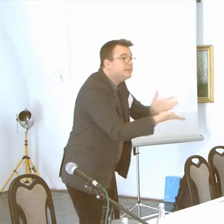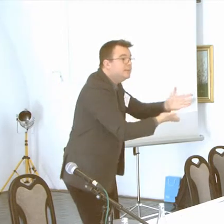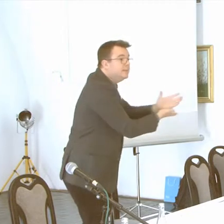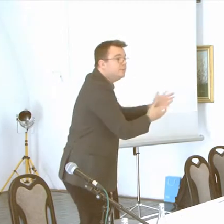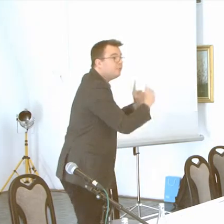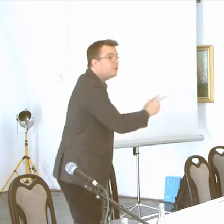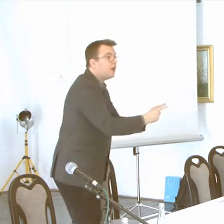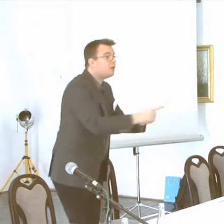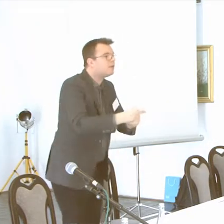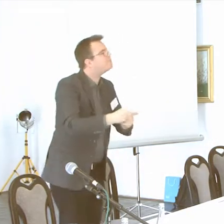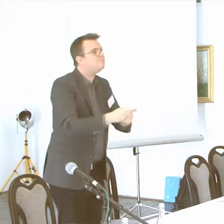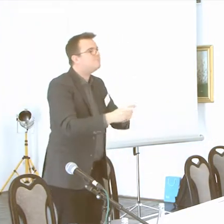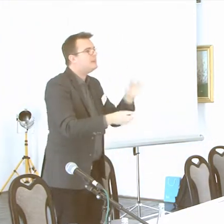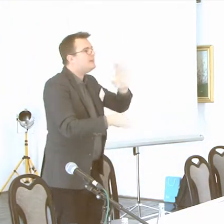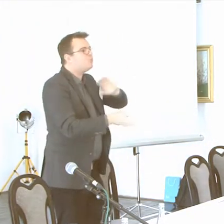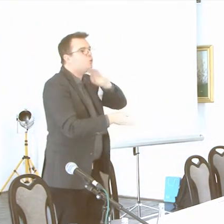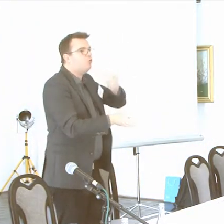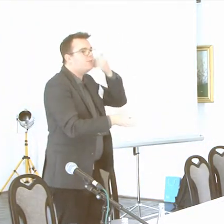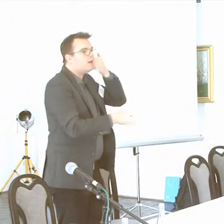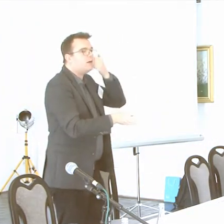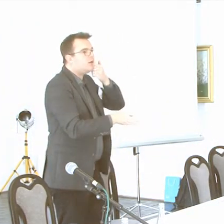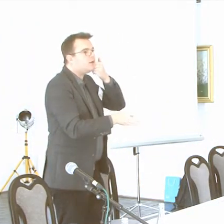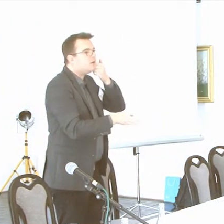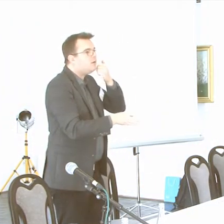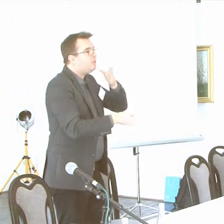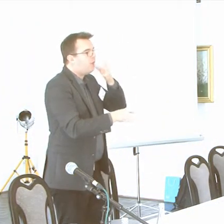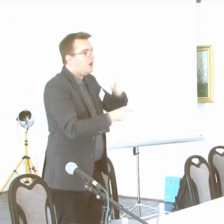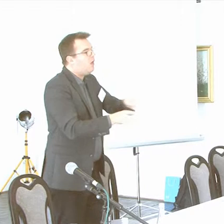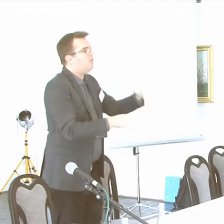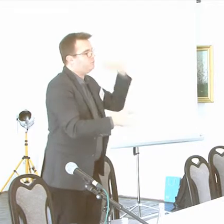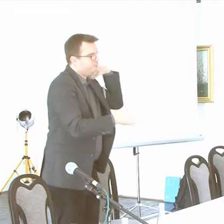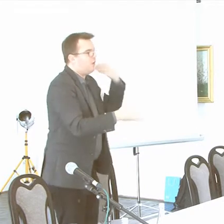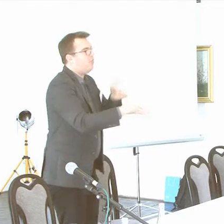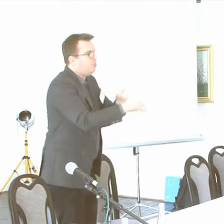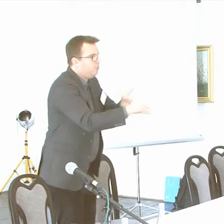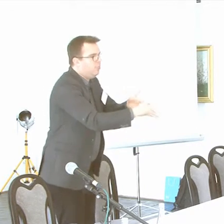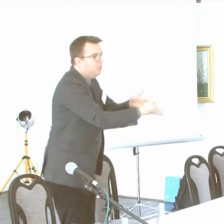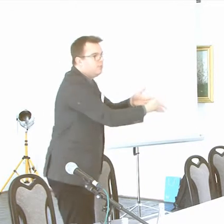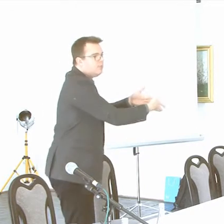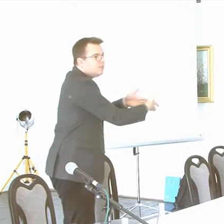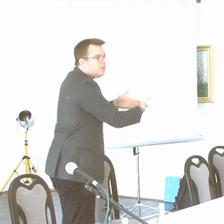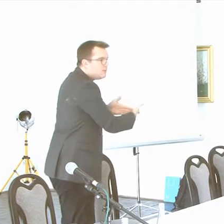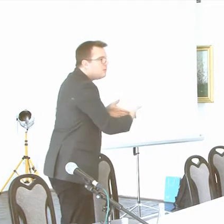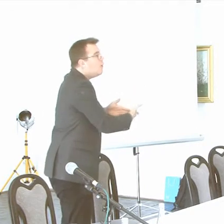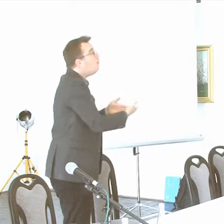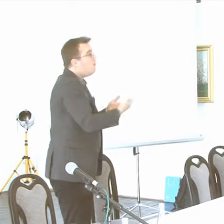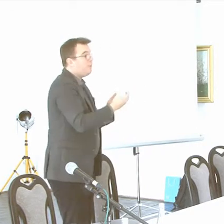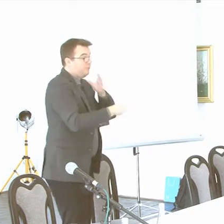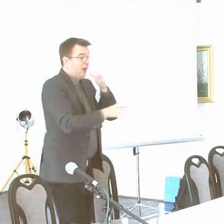then the practical access to the service, and they are not very user-friendly because there are barriers and it's not easy